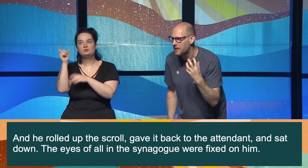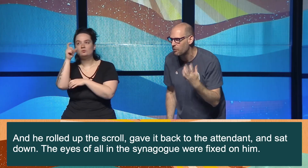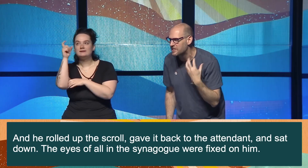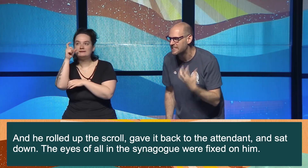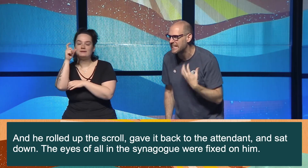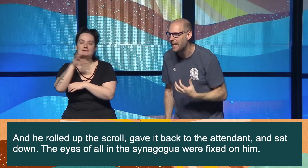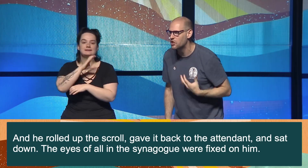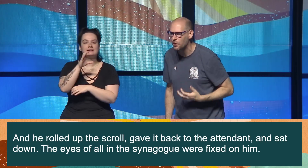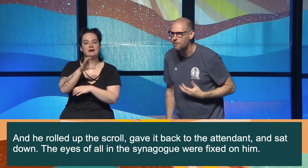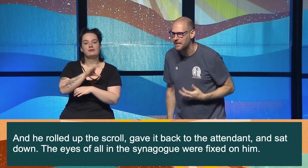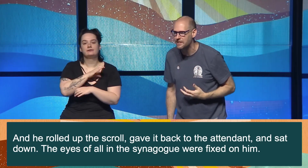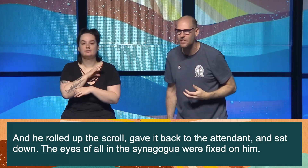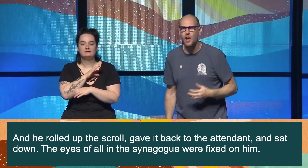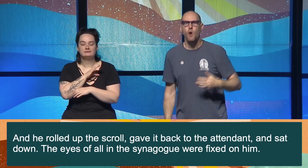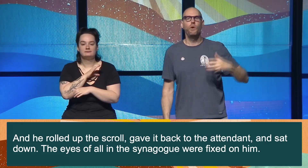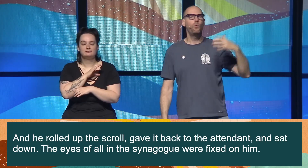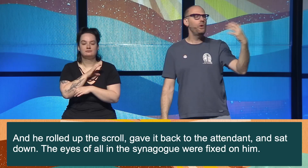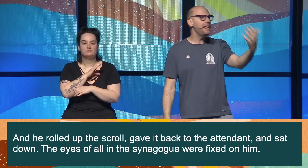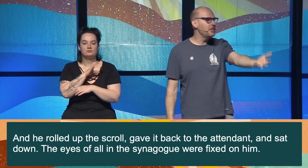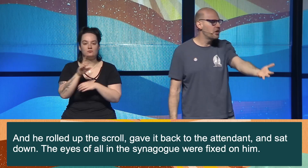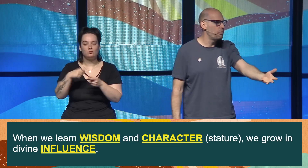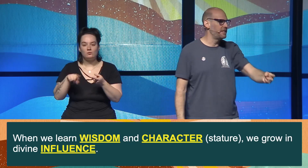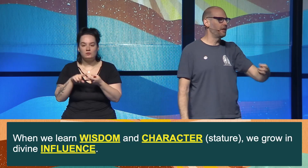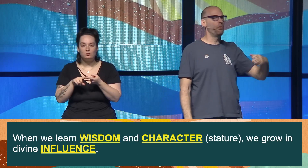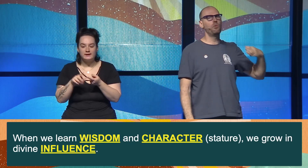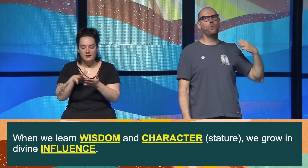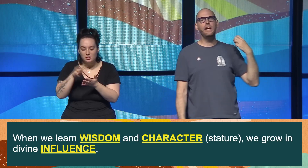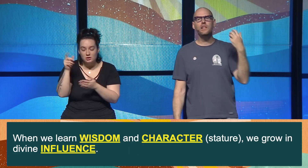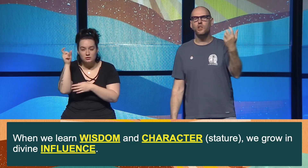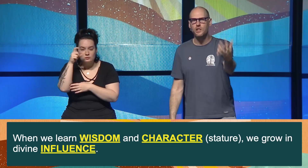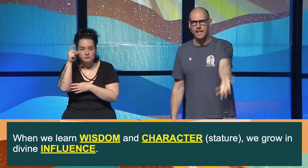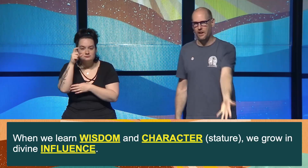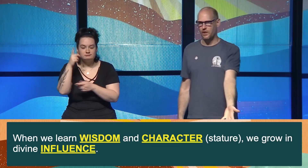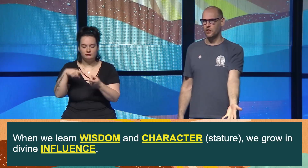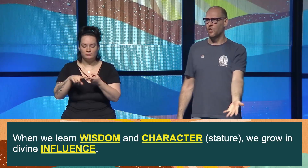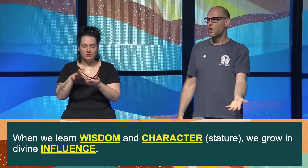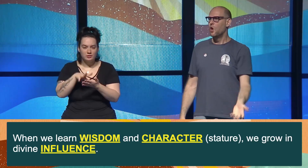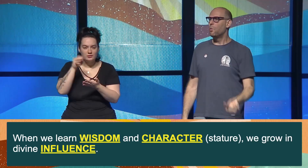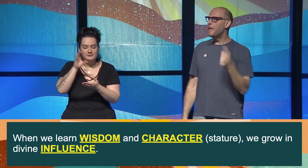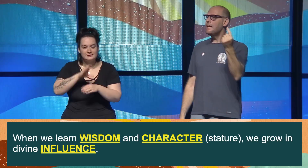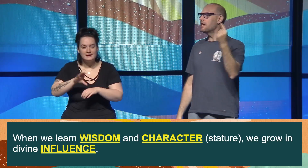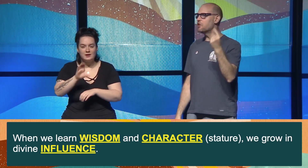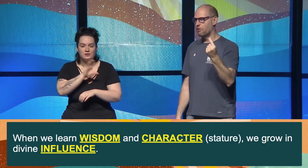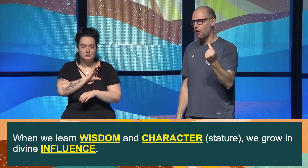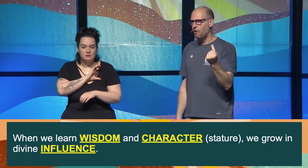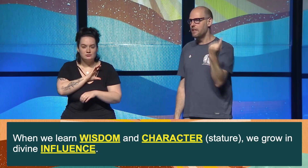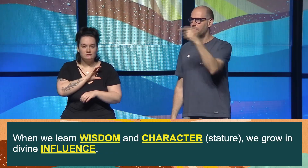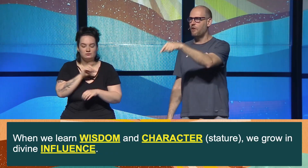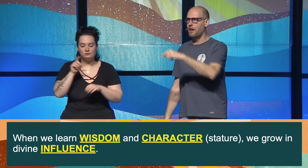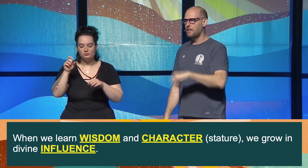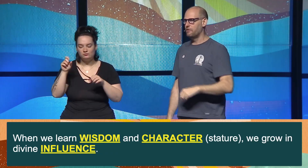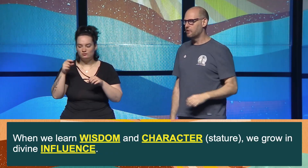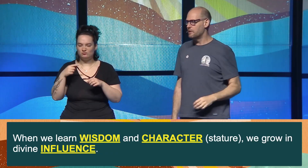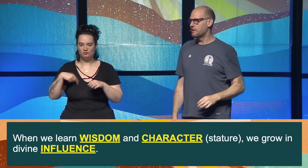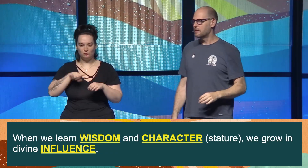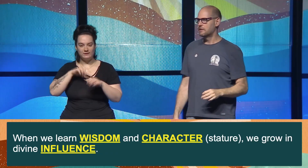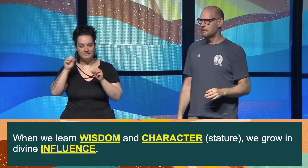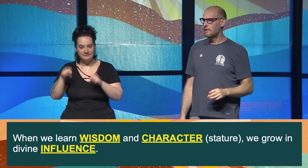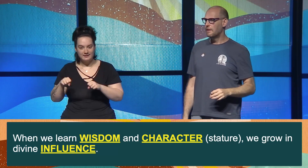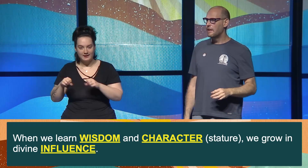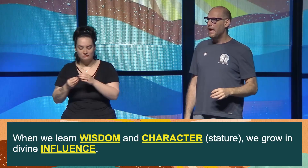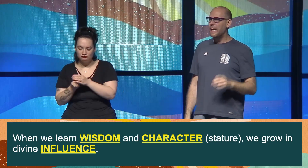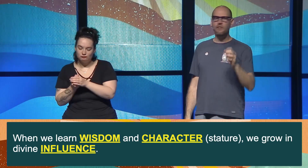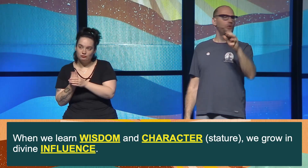character, that's what that word stature means. When we learn wisdom, when we learn character, we can grow in divine